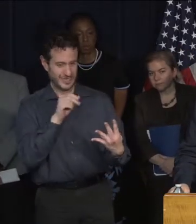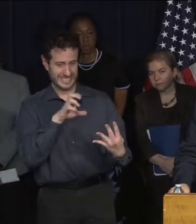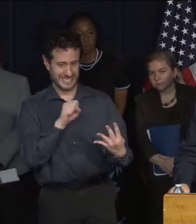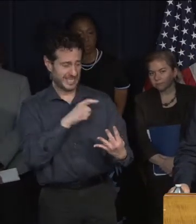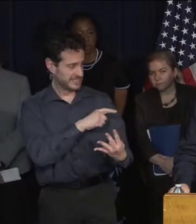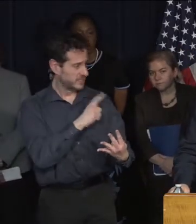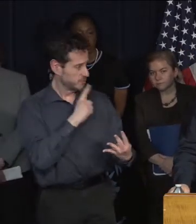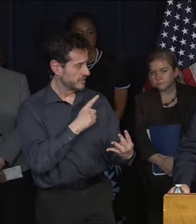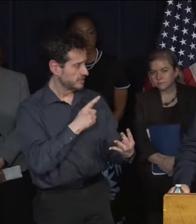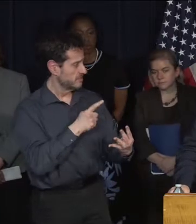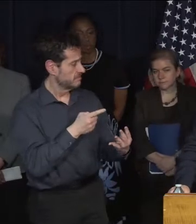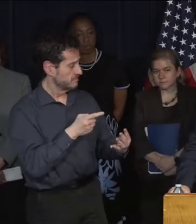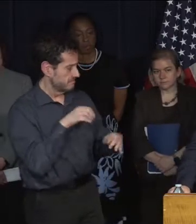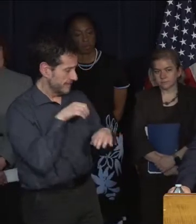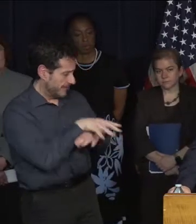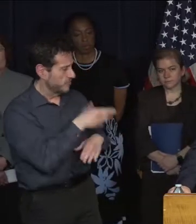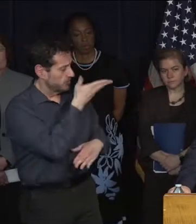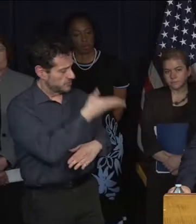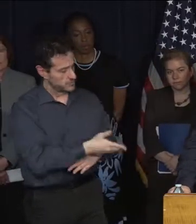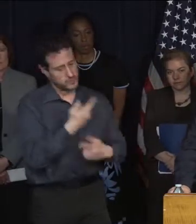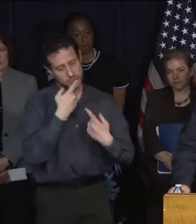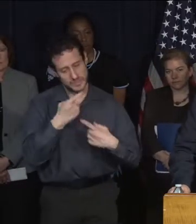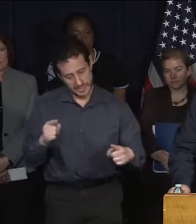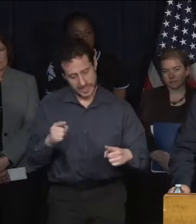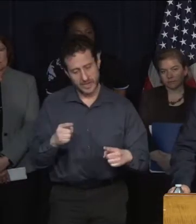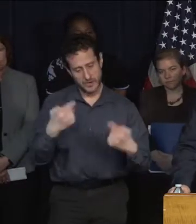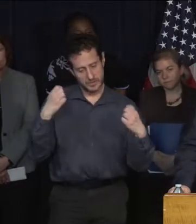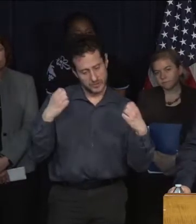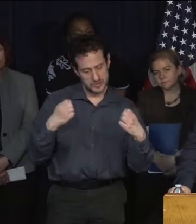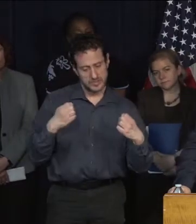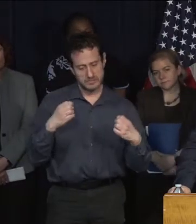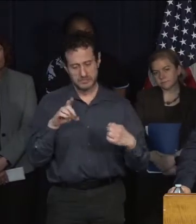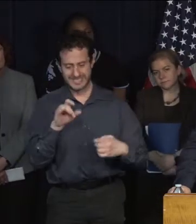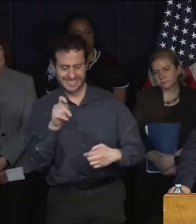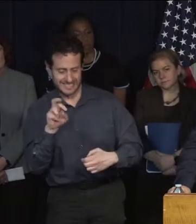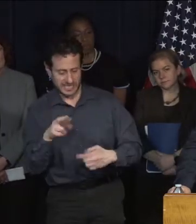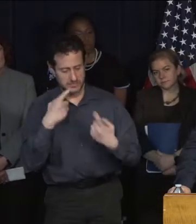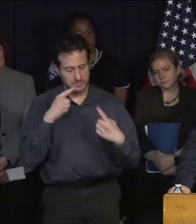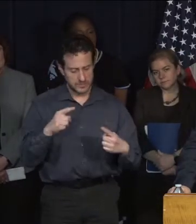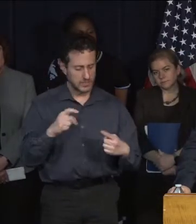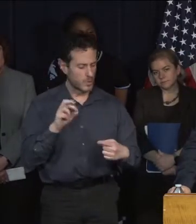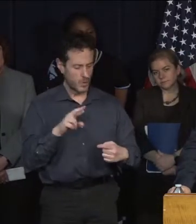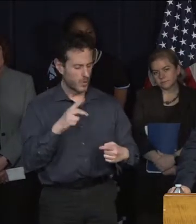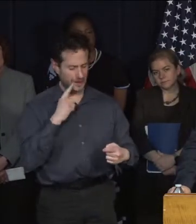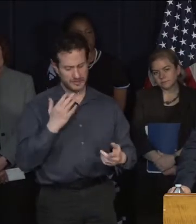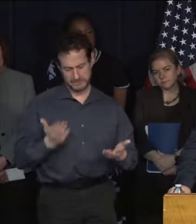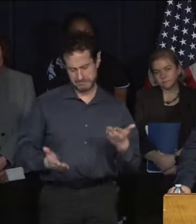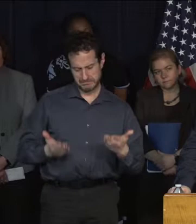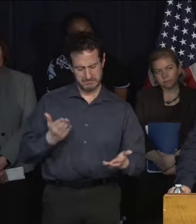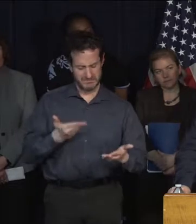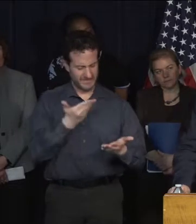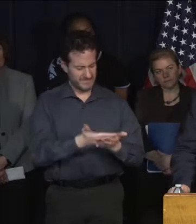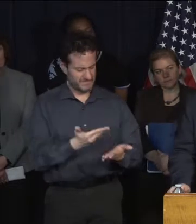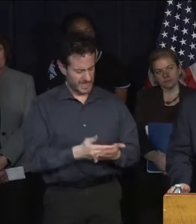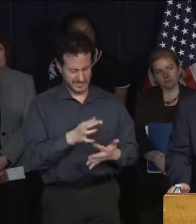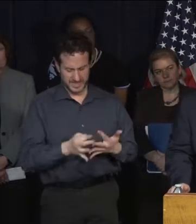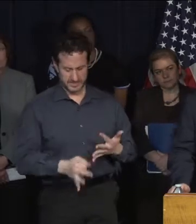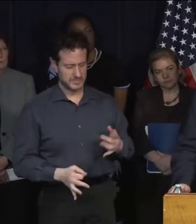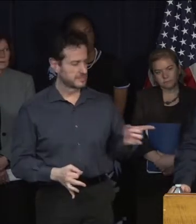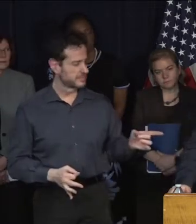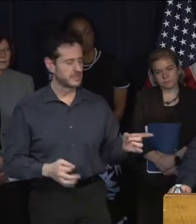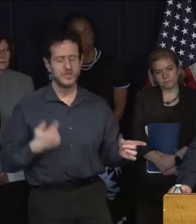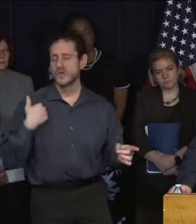to issue this declaration, or is this a constant weighing of facts and options? You know, we've been